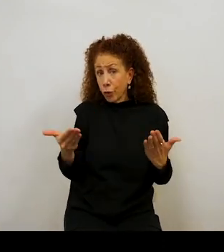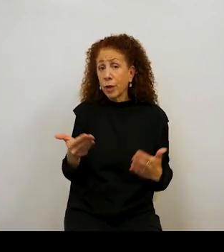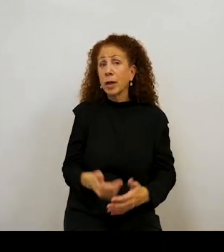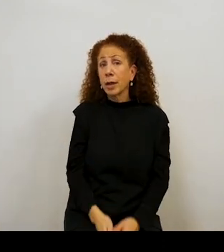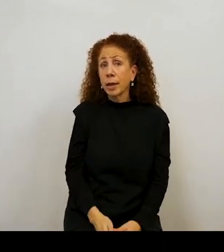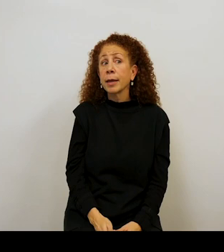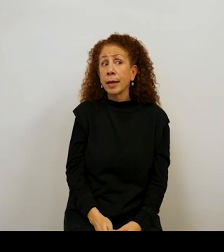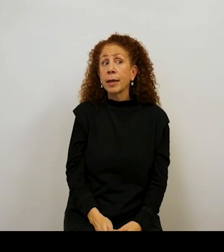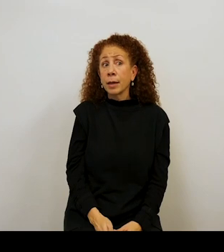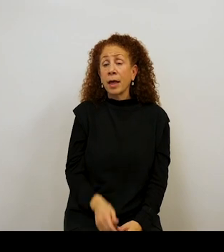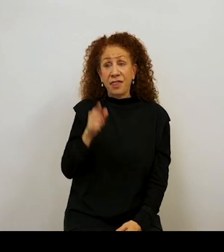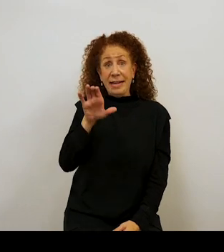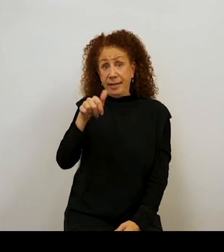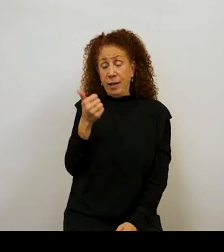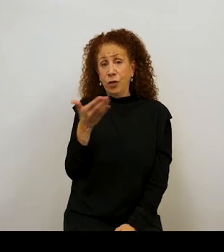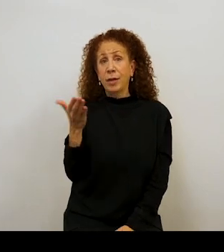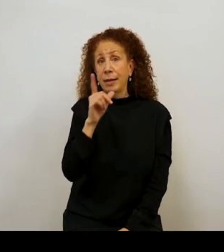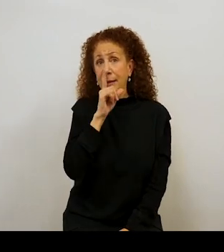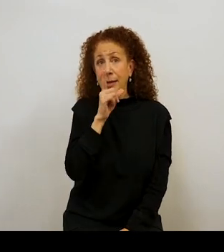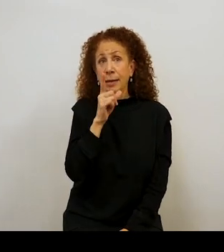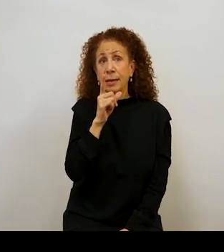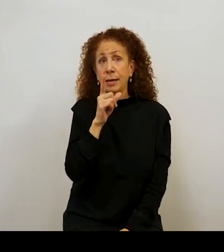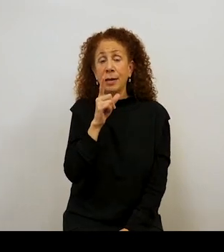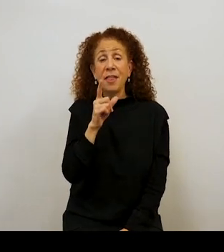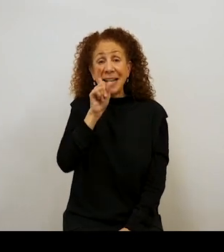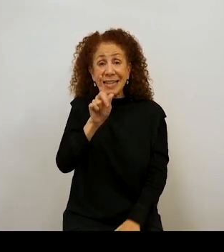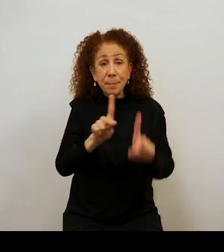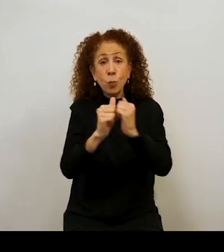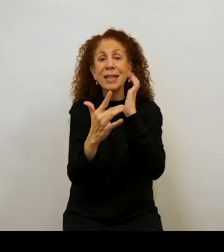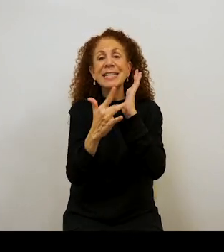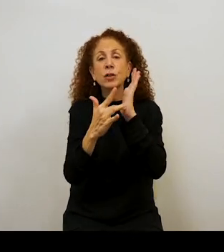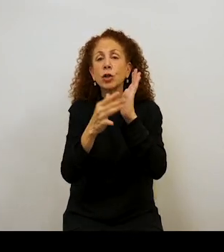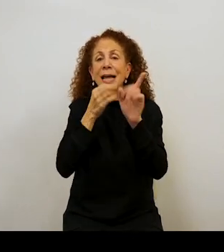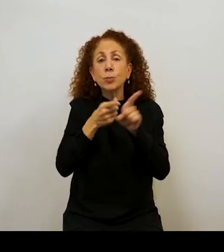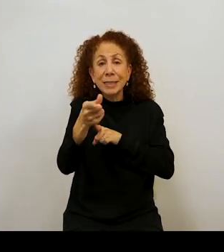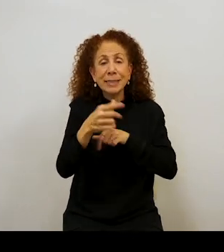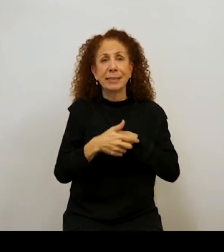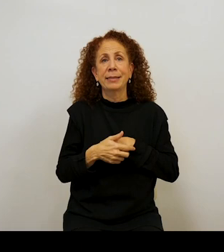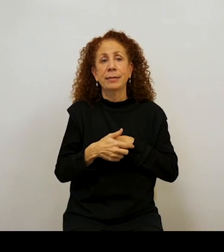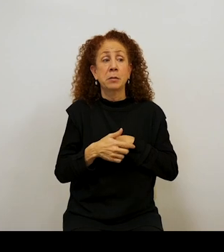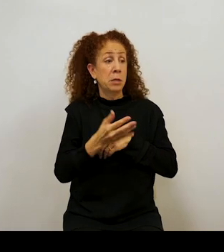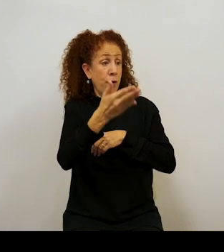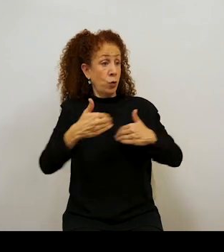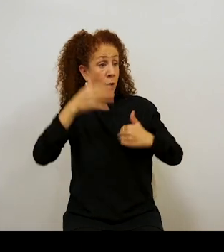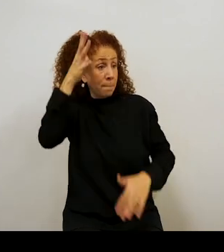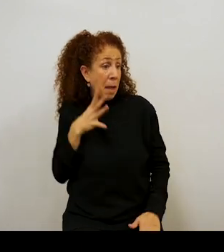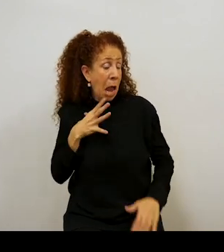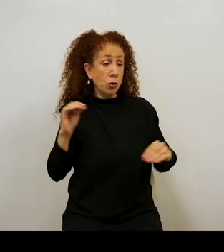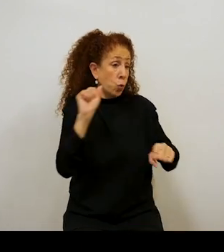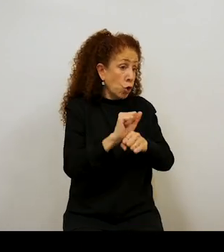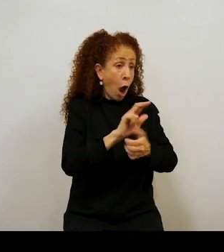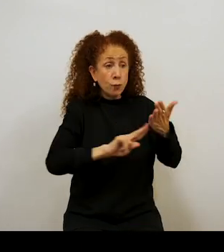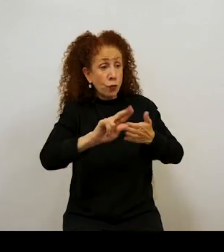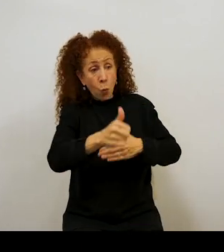they did was, you know, because they needed people with technical expertise. Mm-hmm. So it's also, you know, you're a young man, you can't get a job, university doesn't want